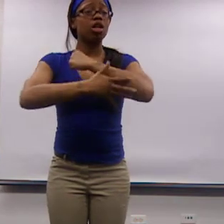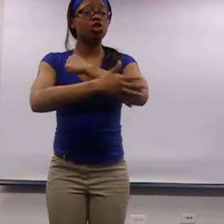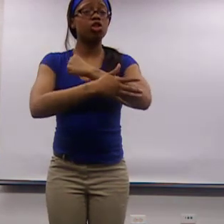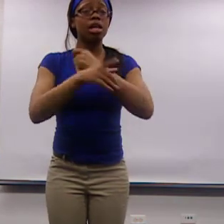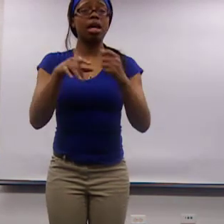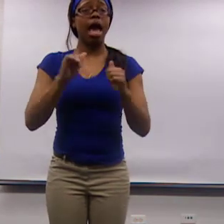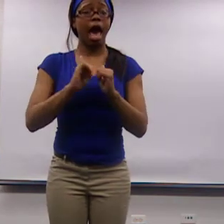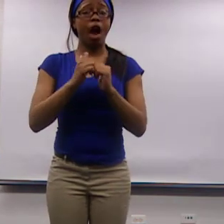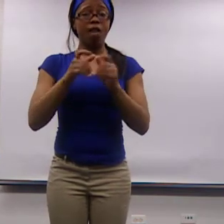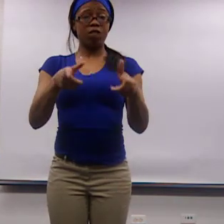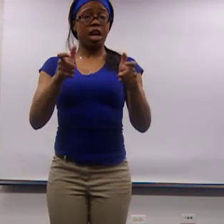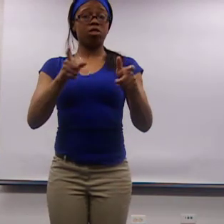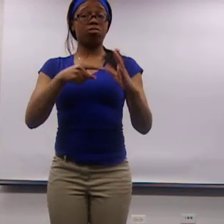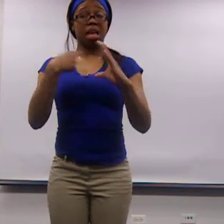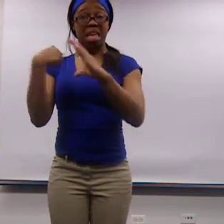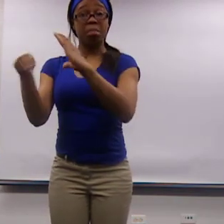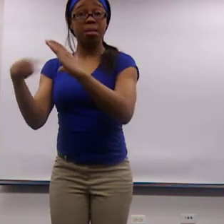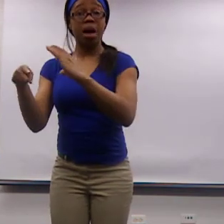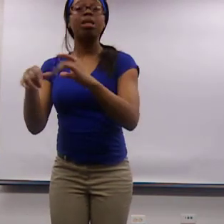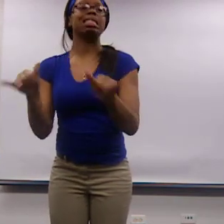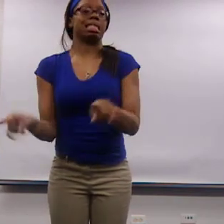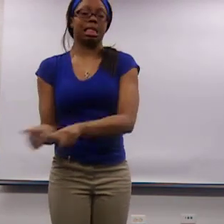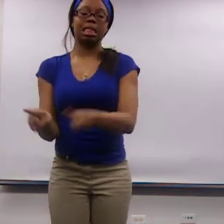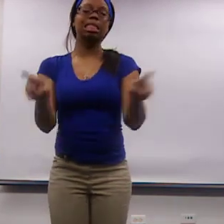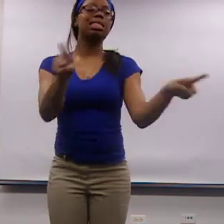they can warn everyone, stay in your house or go outside.